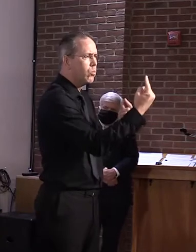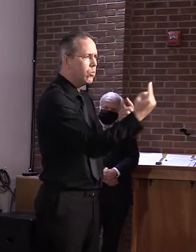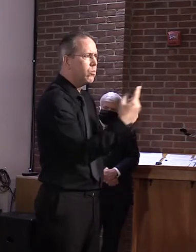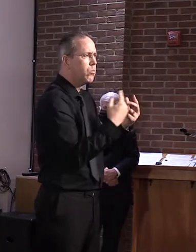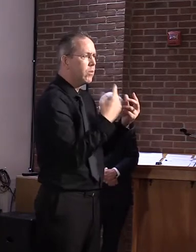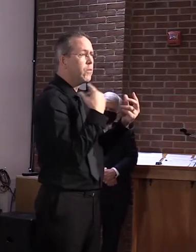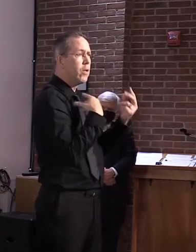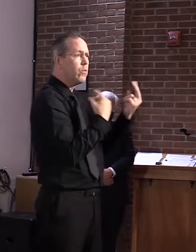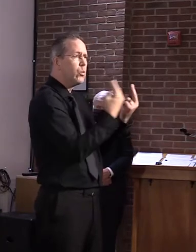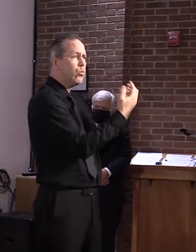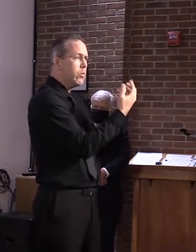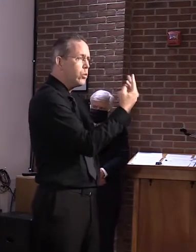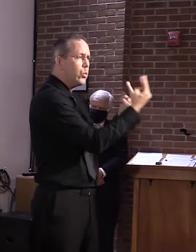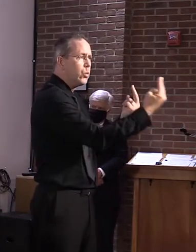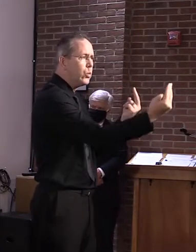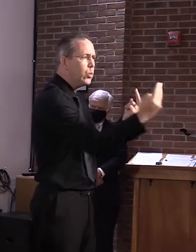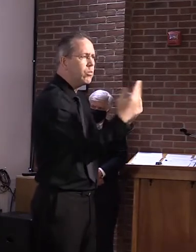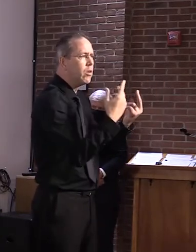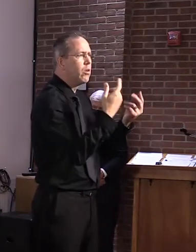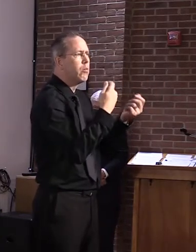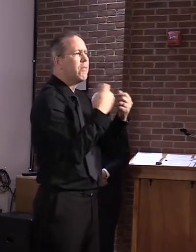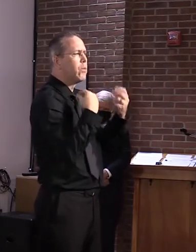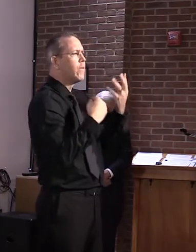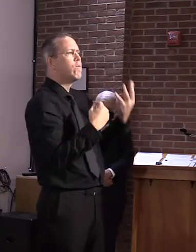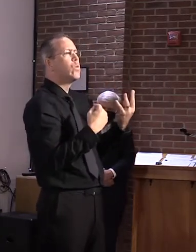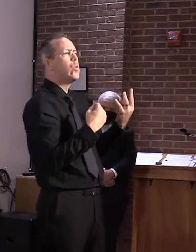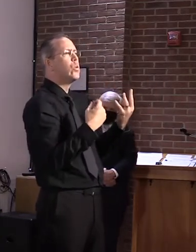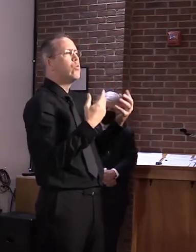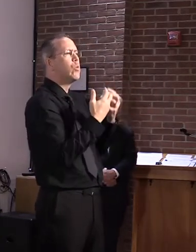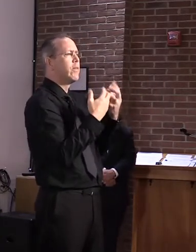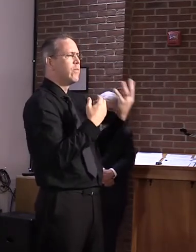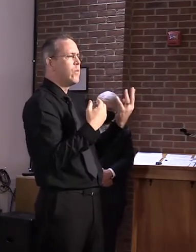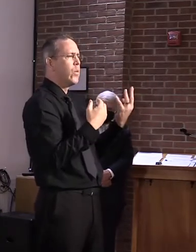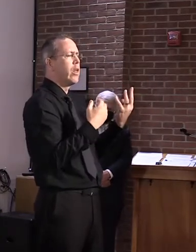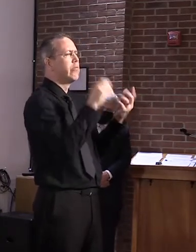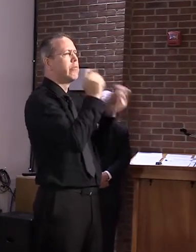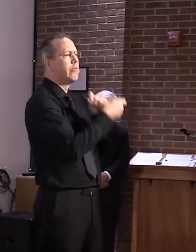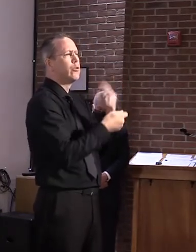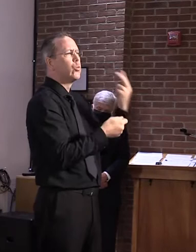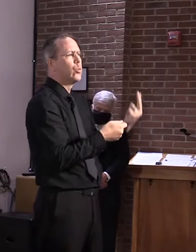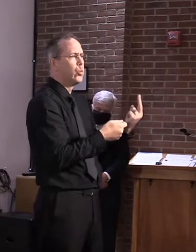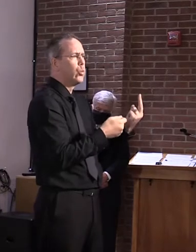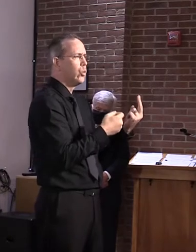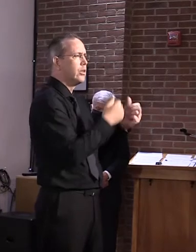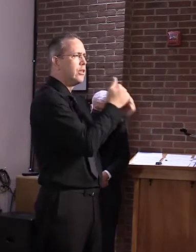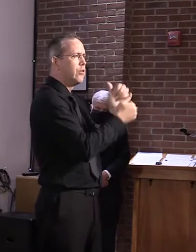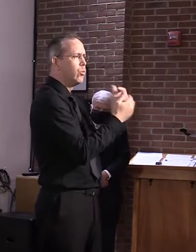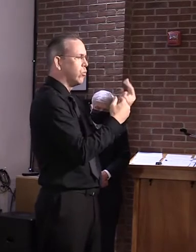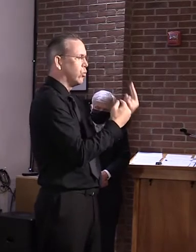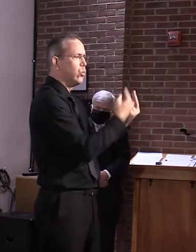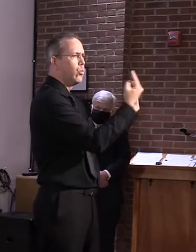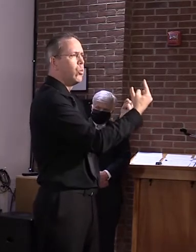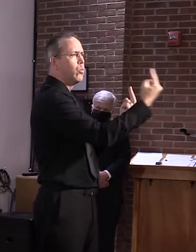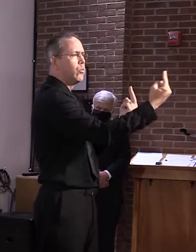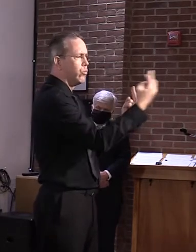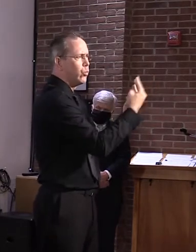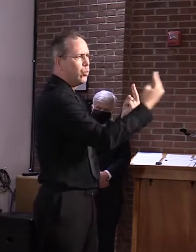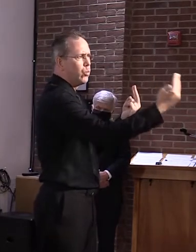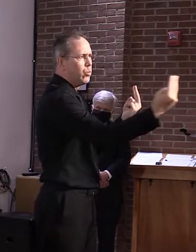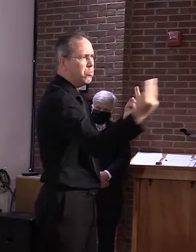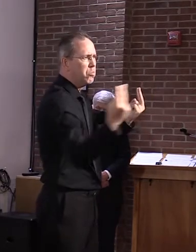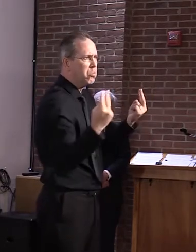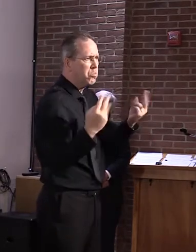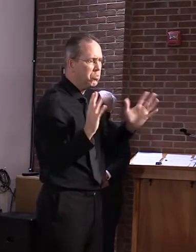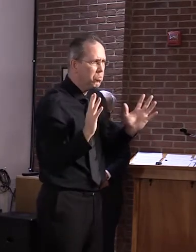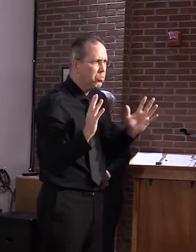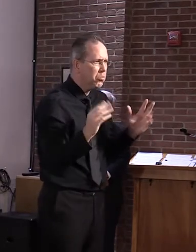We're not going to have quads and triples this year, so that puts a lot of pressure on the institution. Other institutions would love to have full enrollment, but don't, but